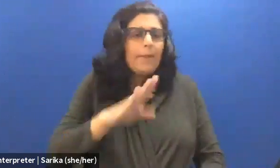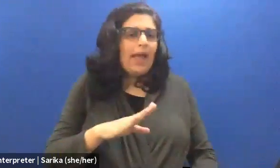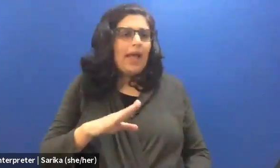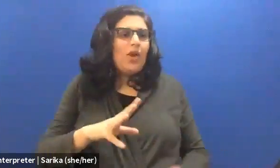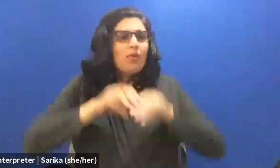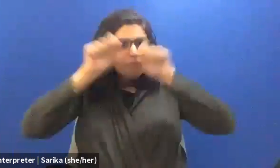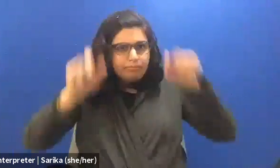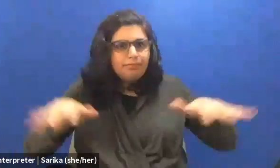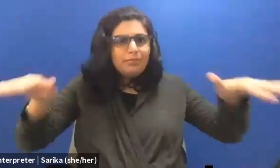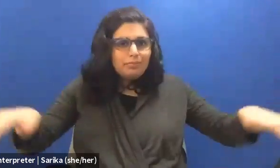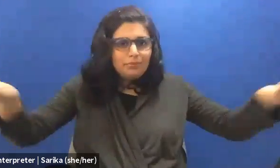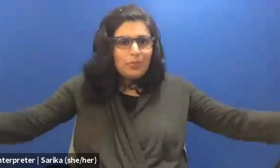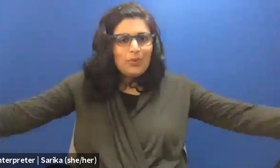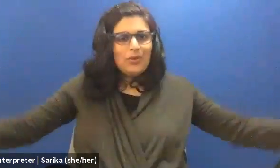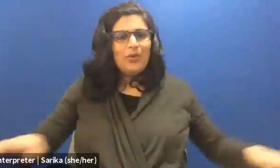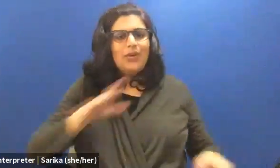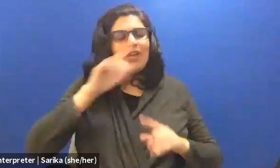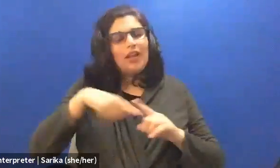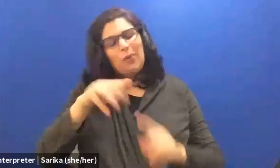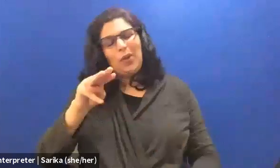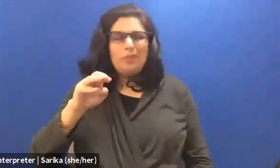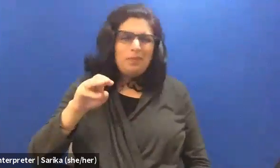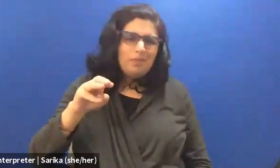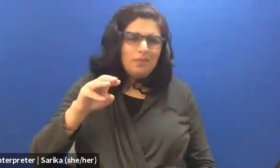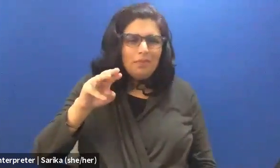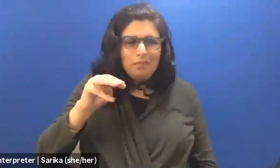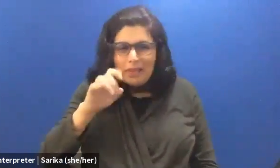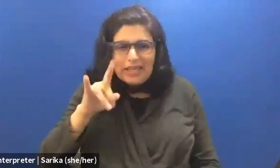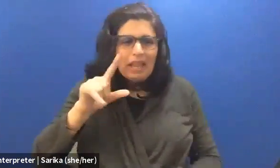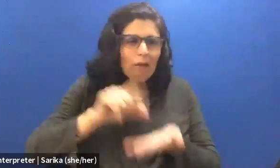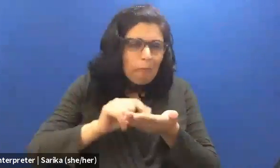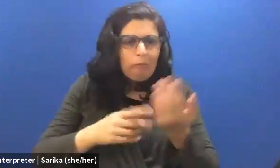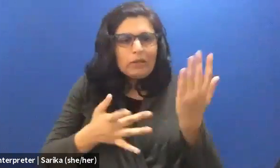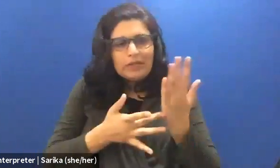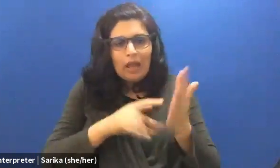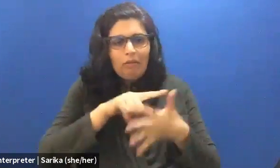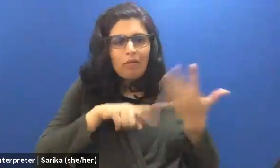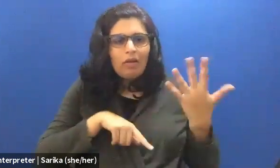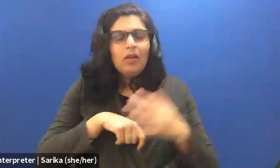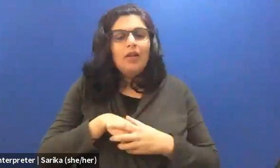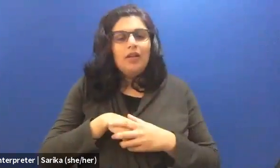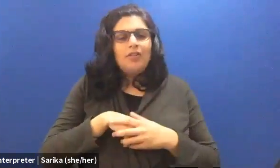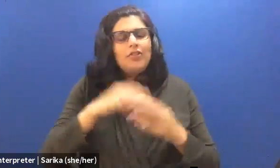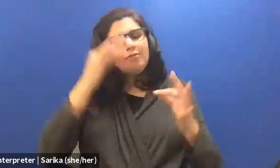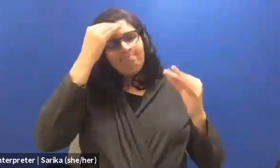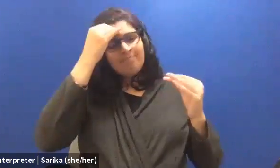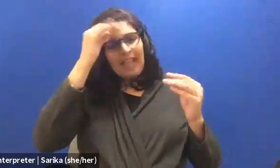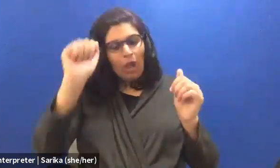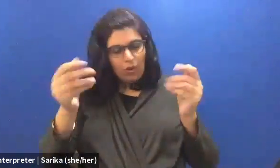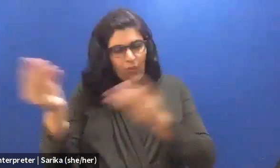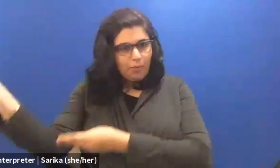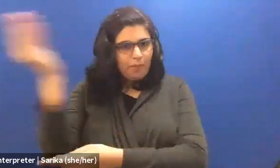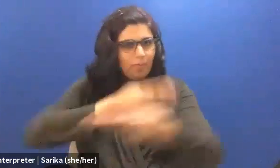somewhere. You know, we're talking about media and tech, all that stuff. So it's just something to think about, and how we're going to pass that love